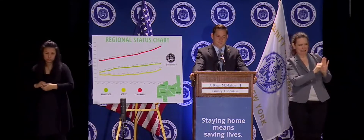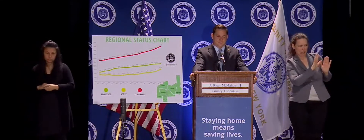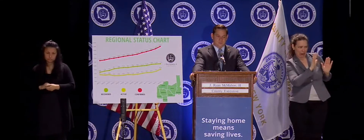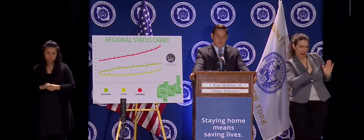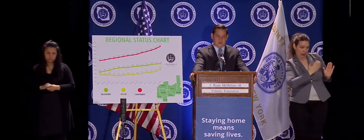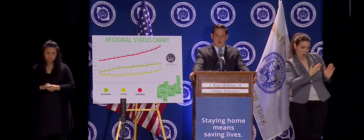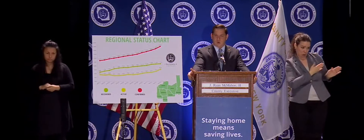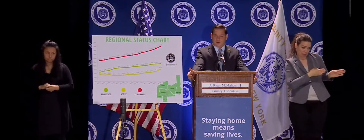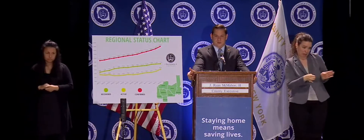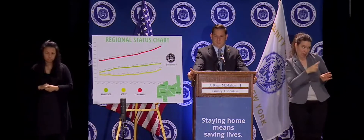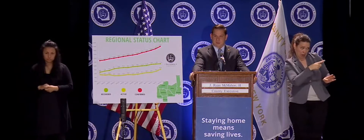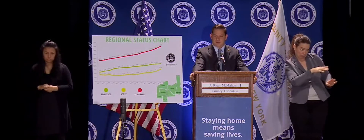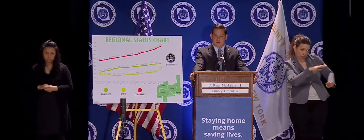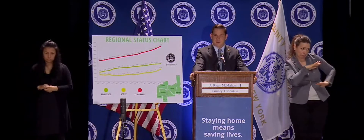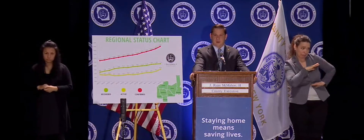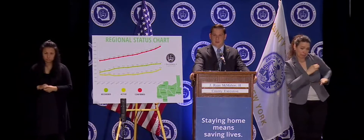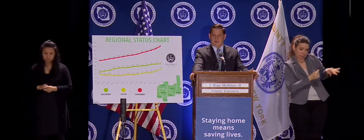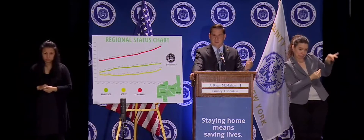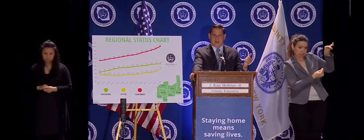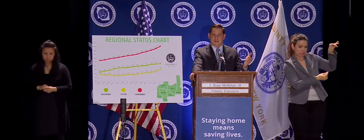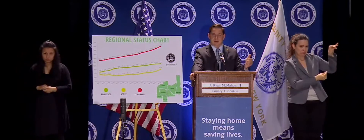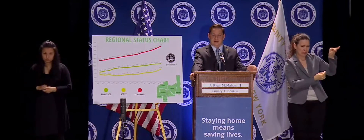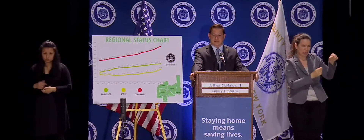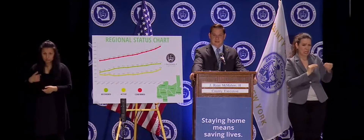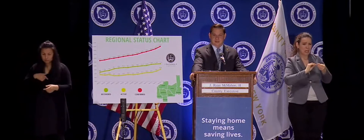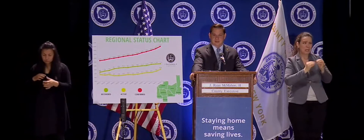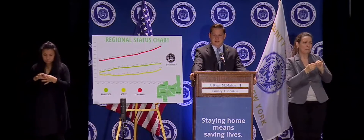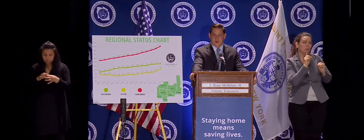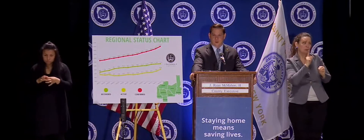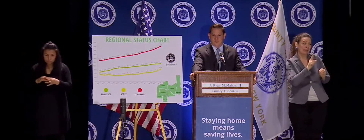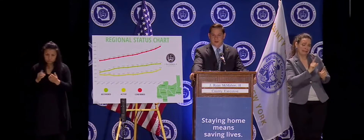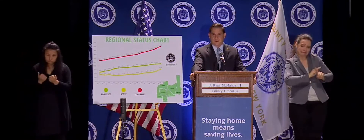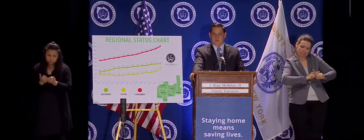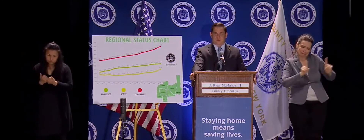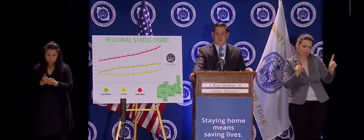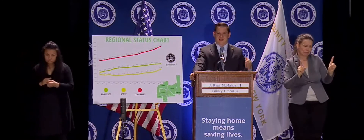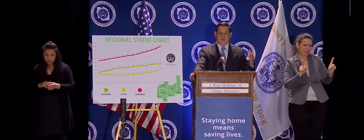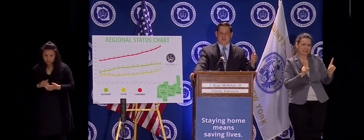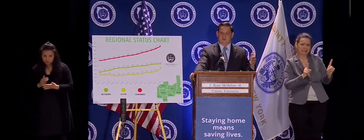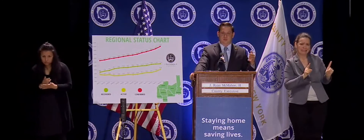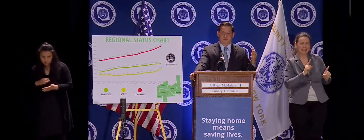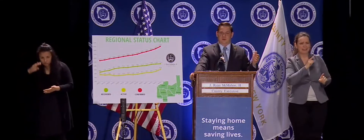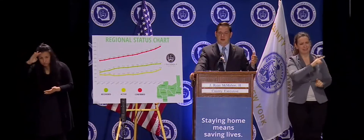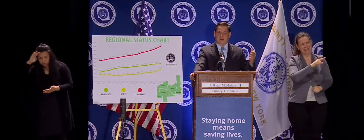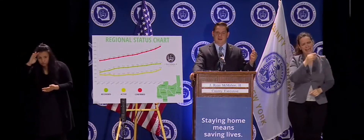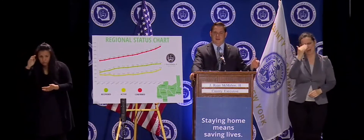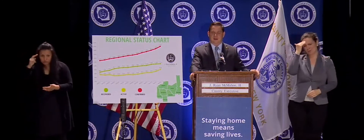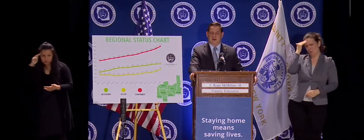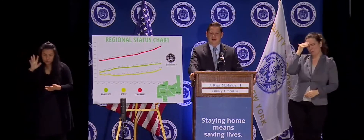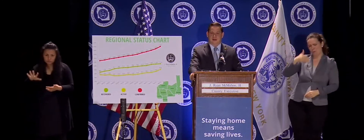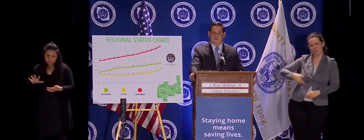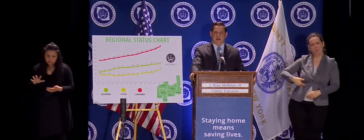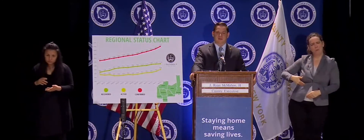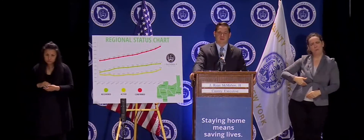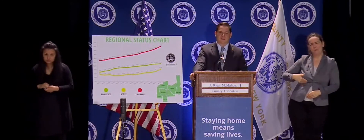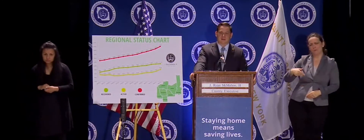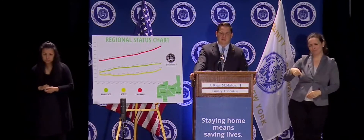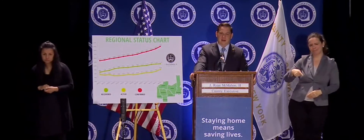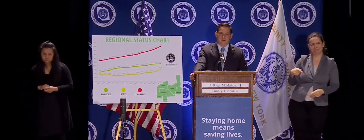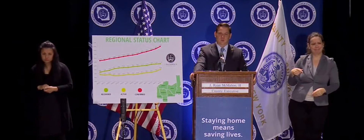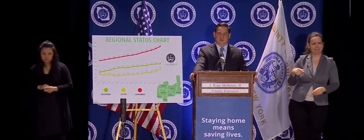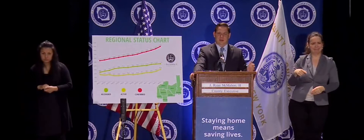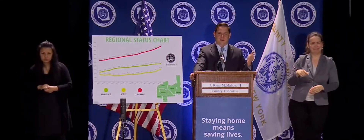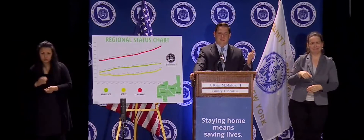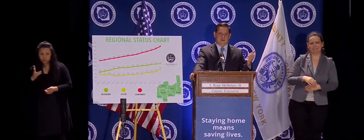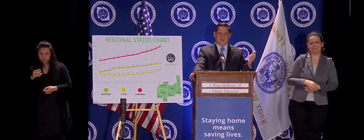because they know this numbers. They know they did the antibody testing. They know the percentages of people that have been infected and